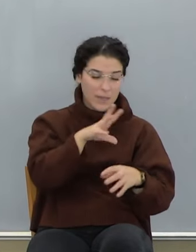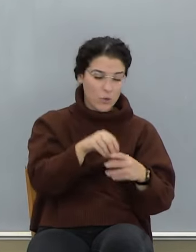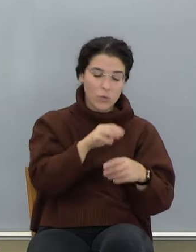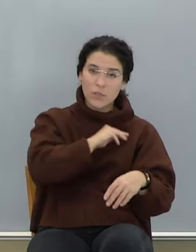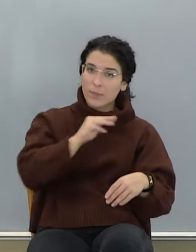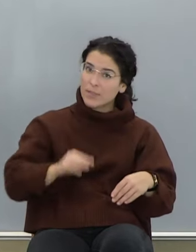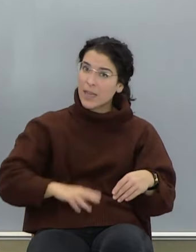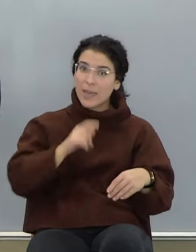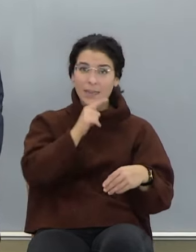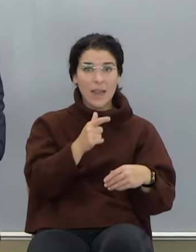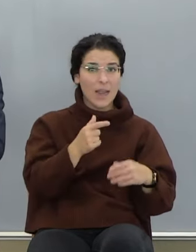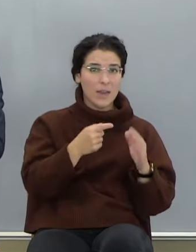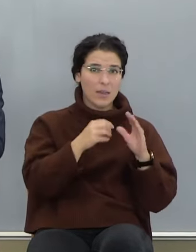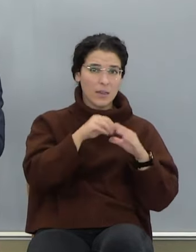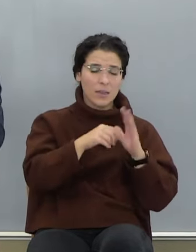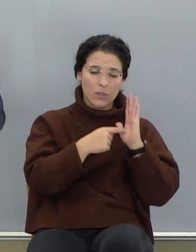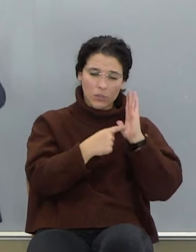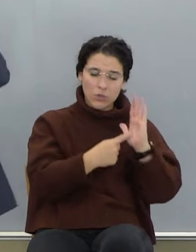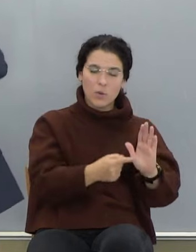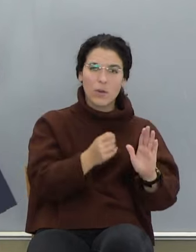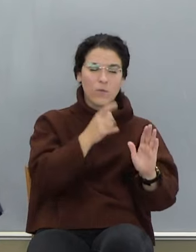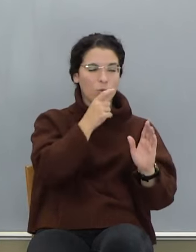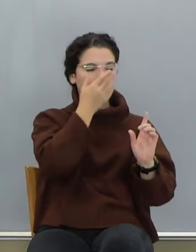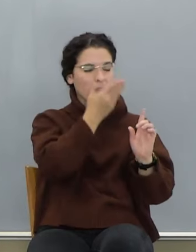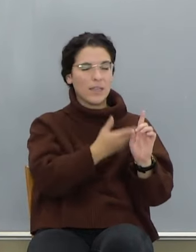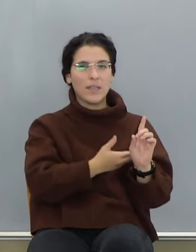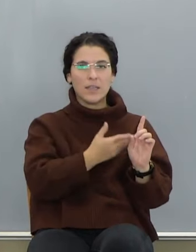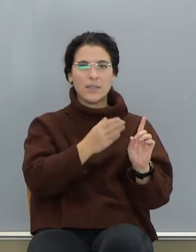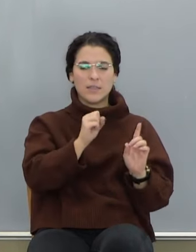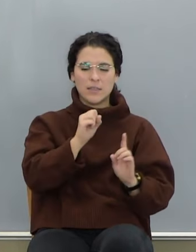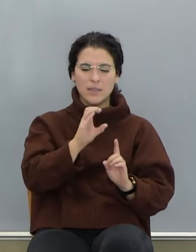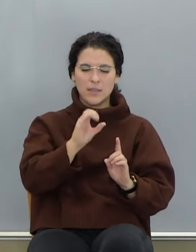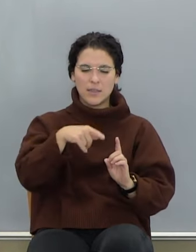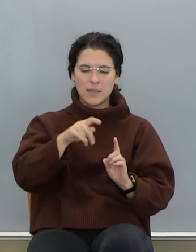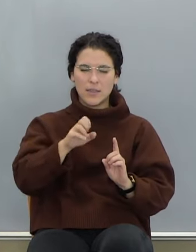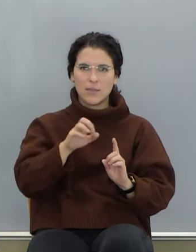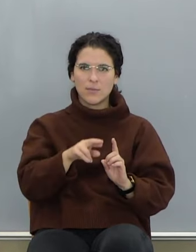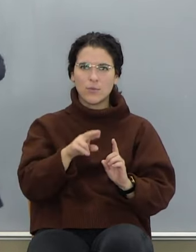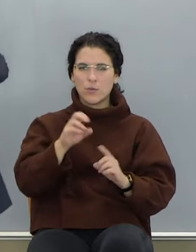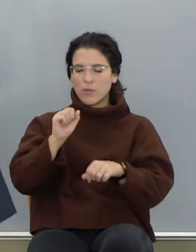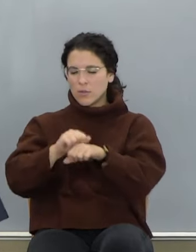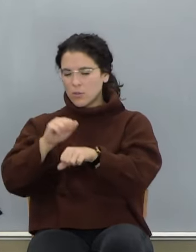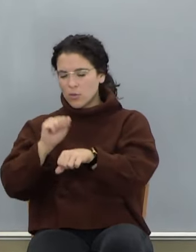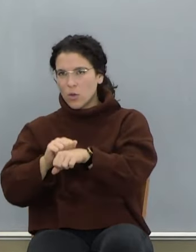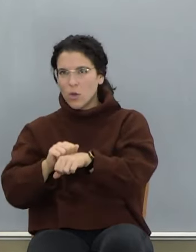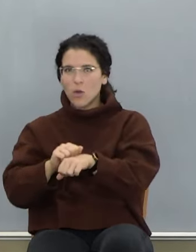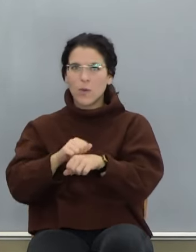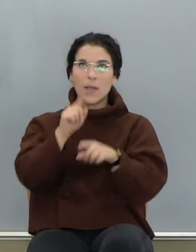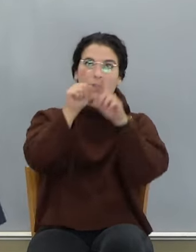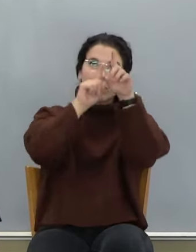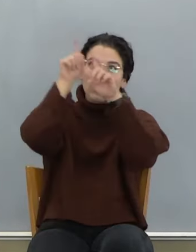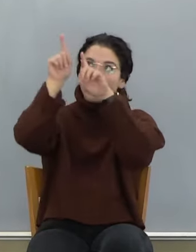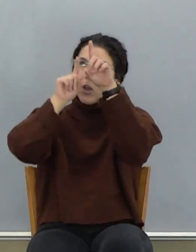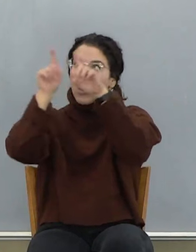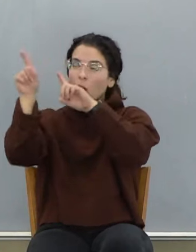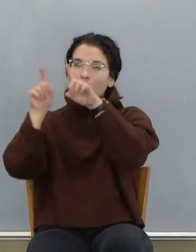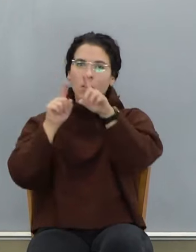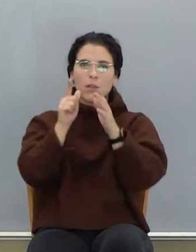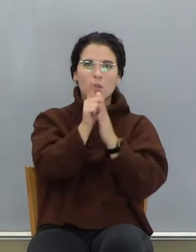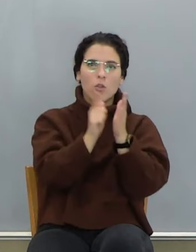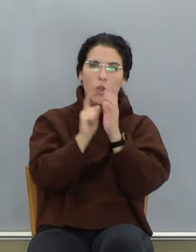Messiah, not in the manifestation of who he is as the scepter, as the stone, as the star, as the